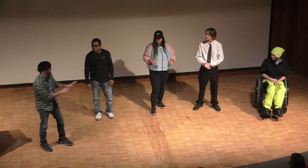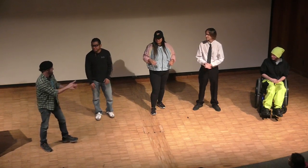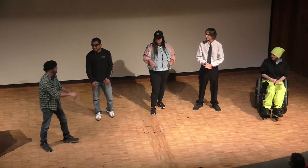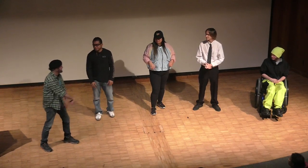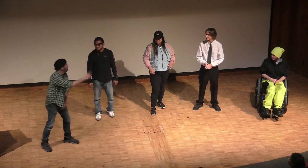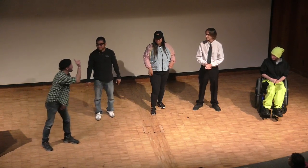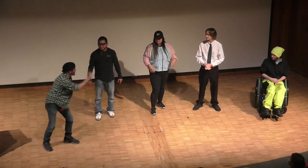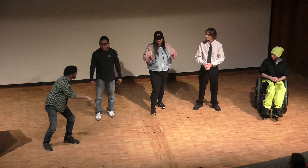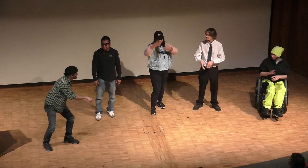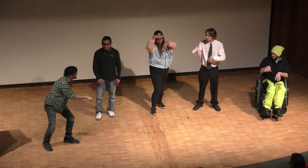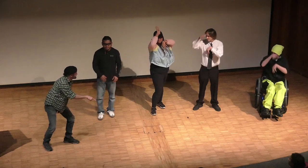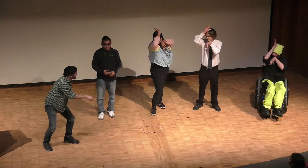Great.